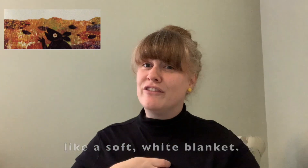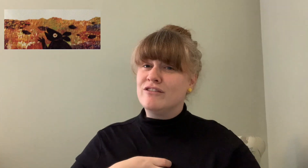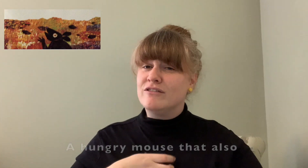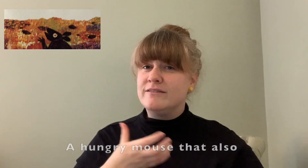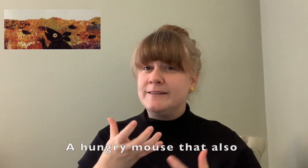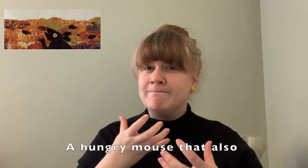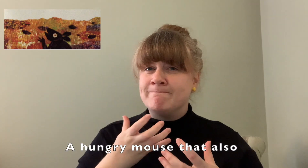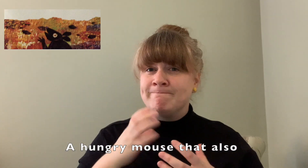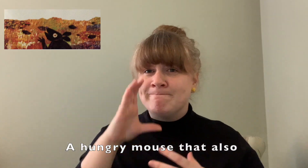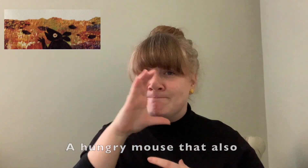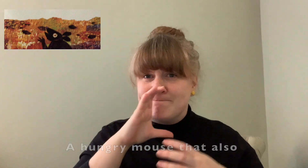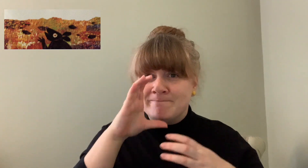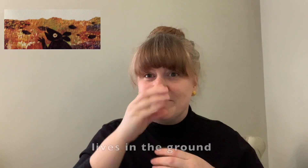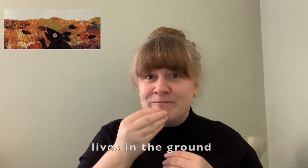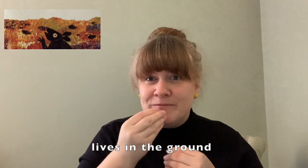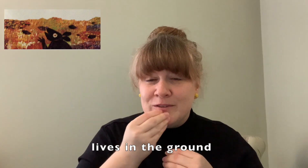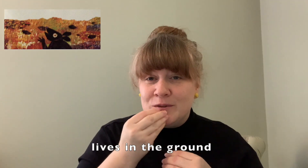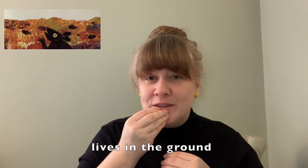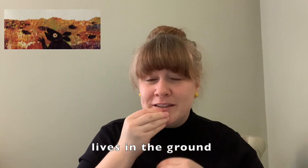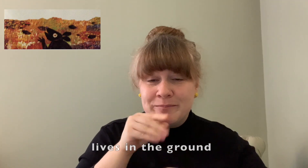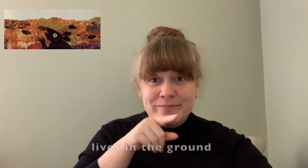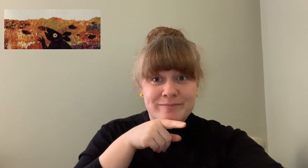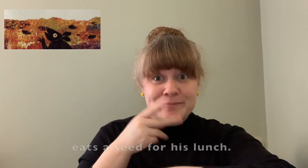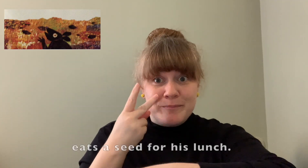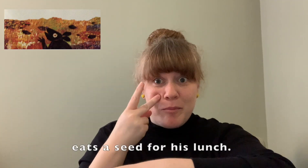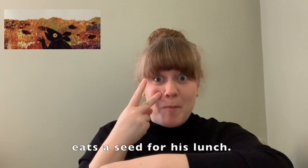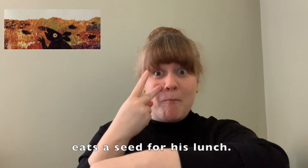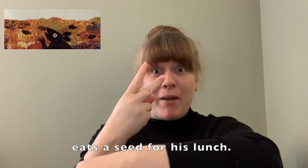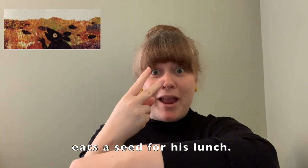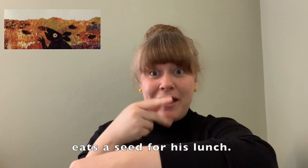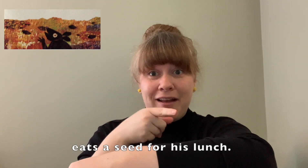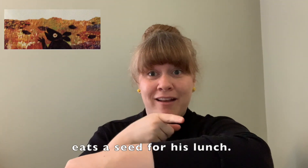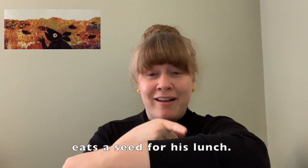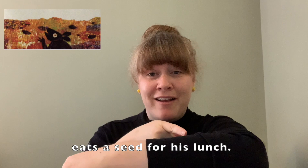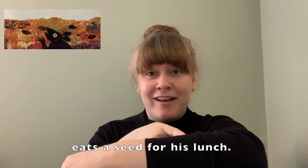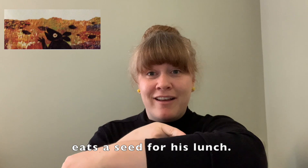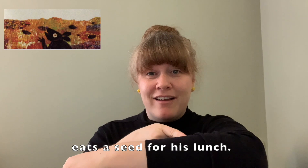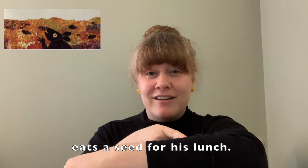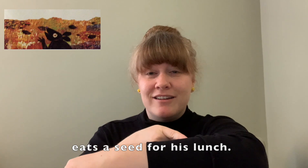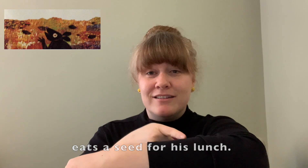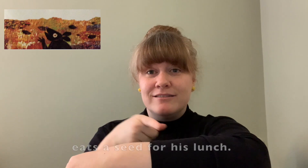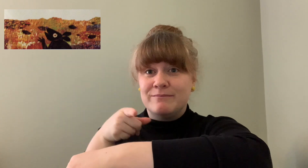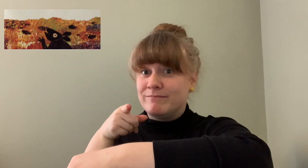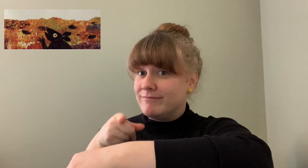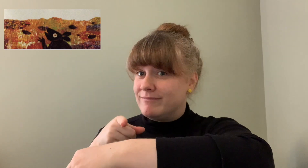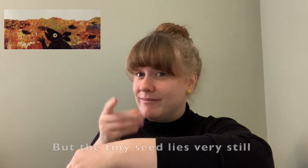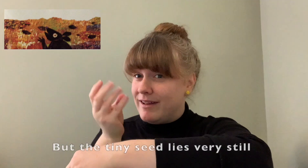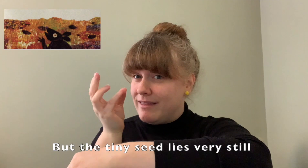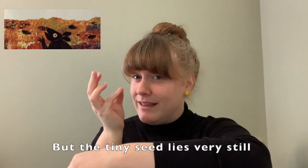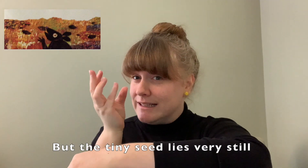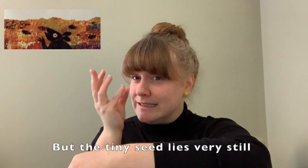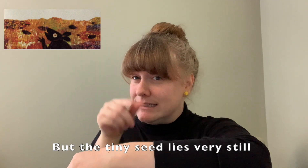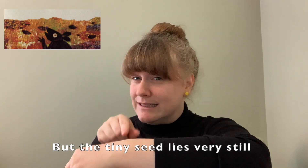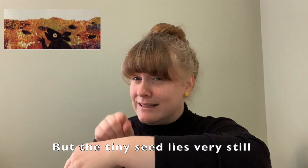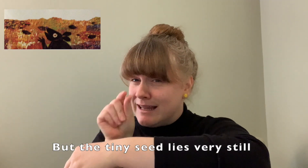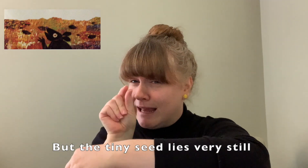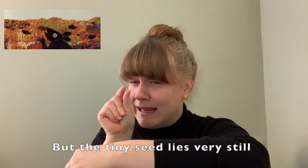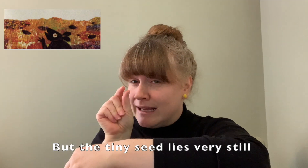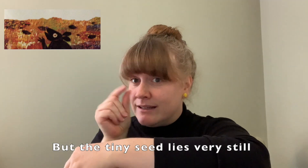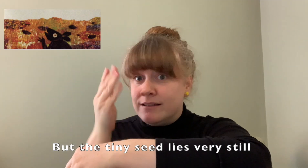A hungry mouse that also lives in the ground eats a seed for his lunch. But the tiny seed lies very